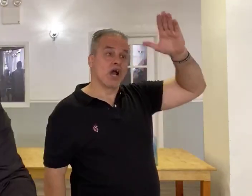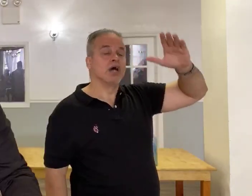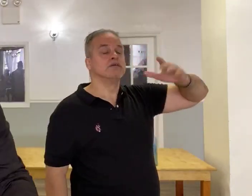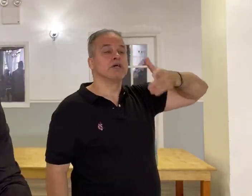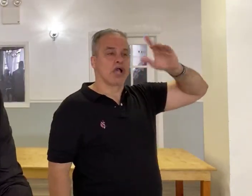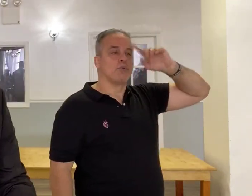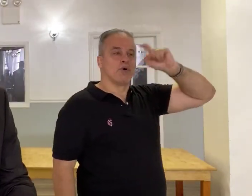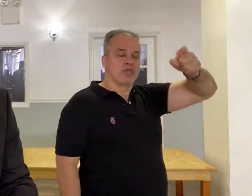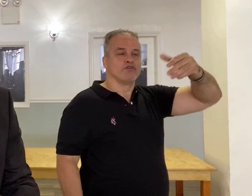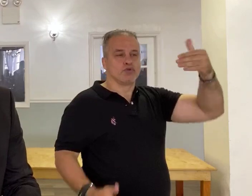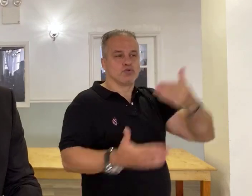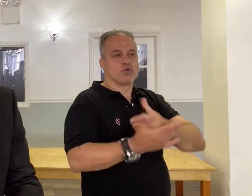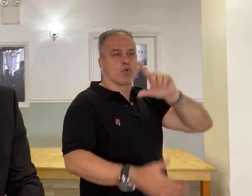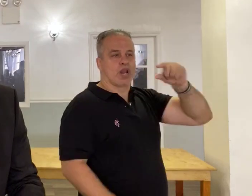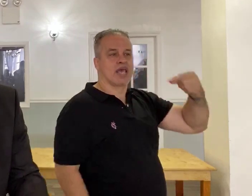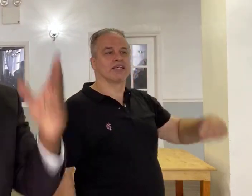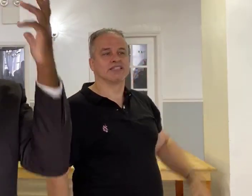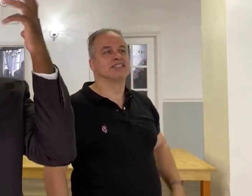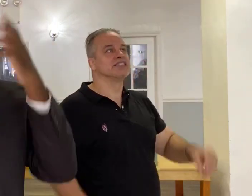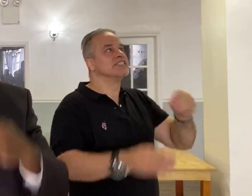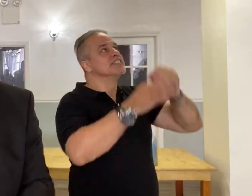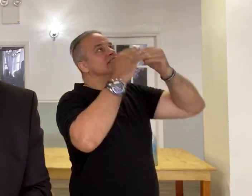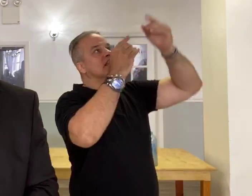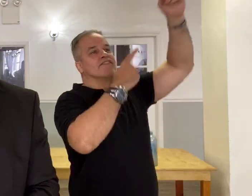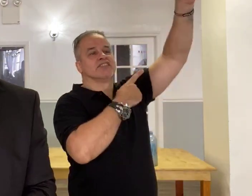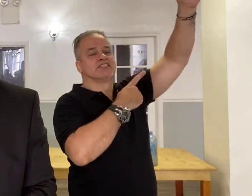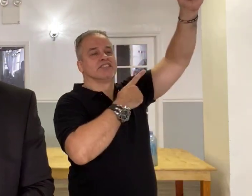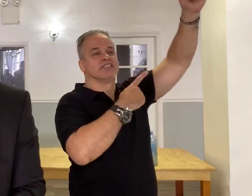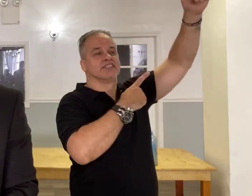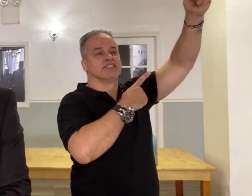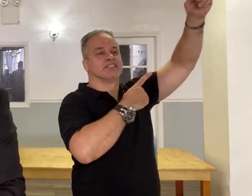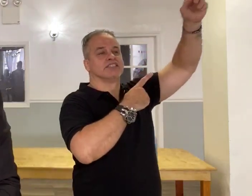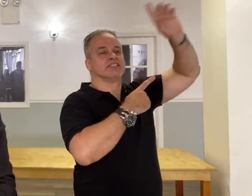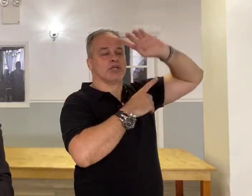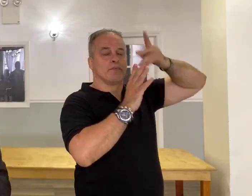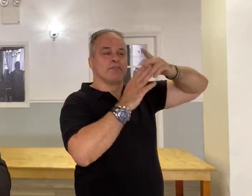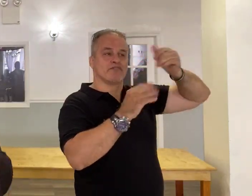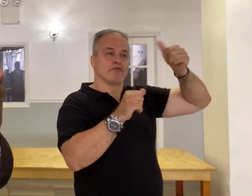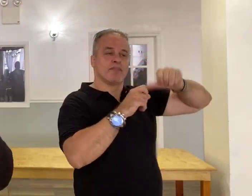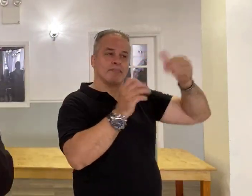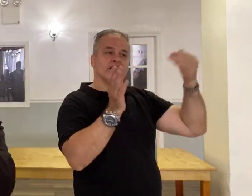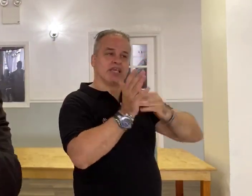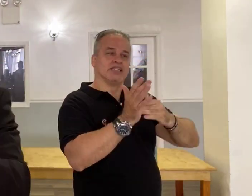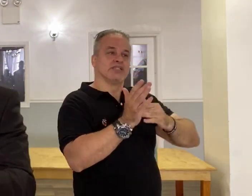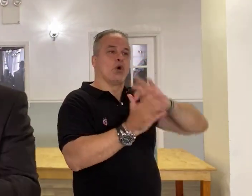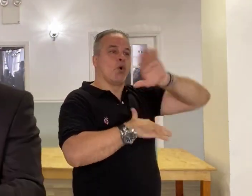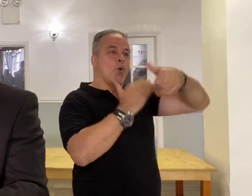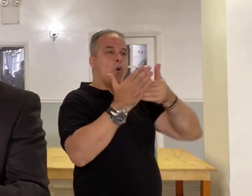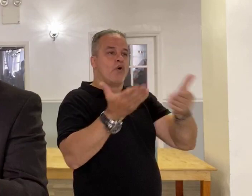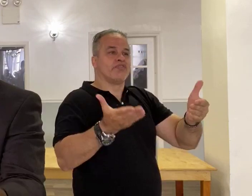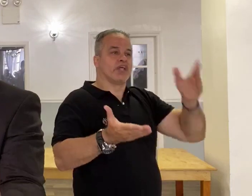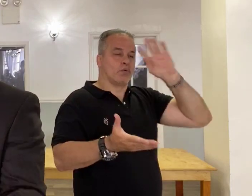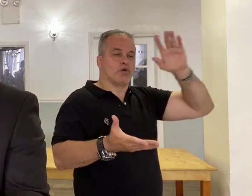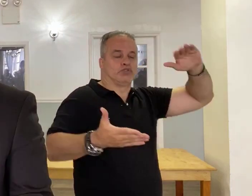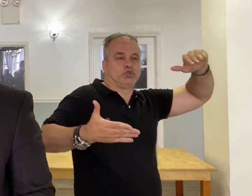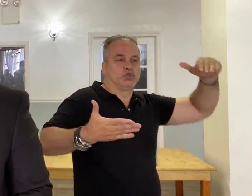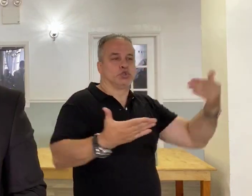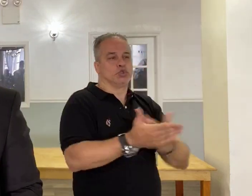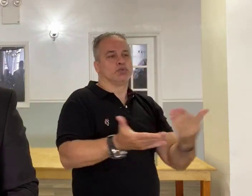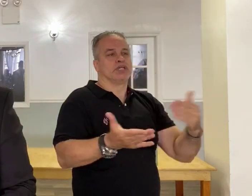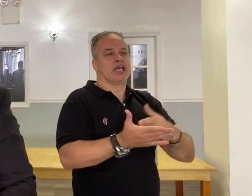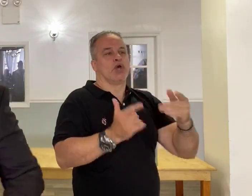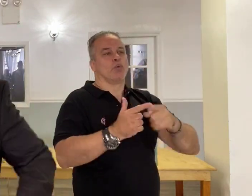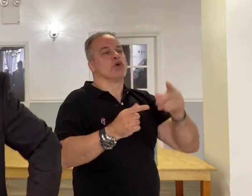the regeneration, your body's going to be whole. It's going to be new. Those of you, we have a few senior